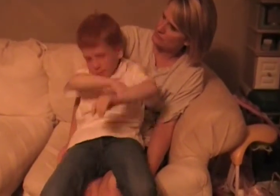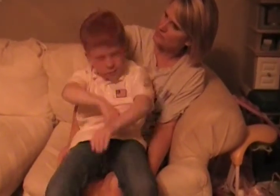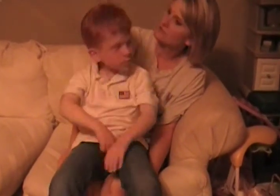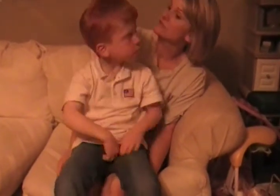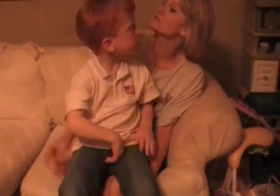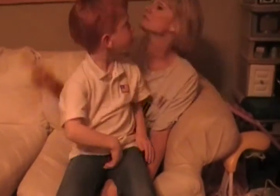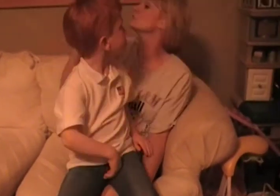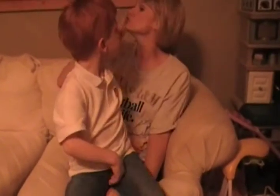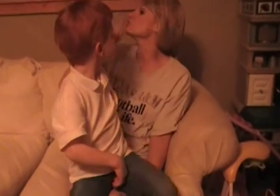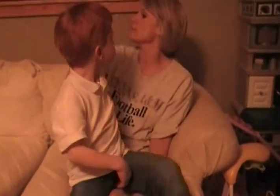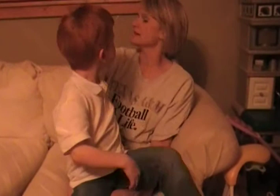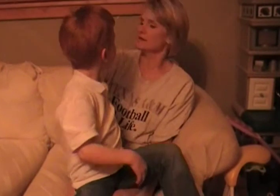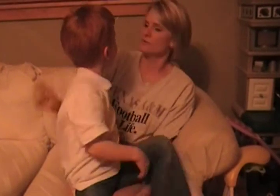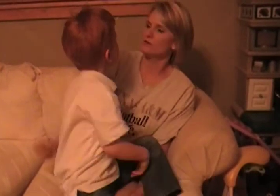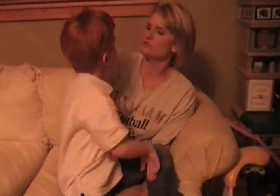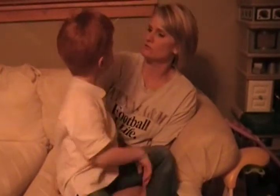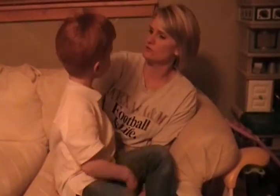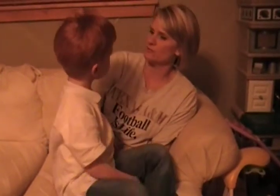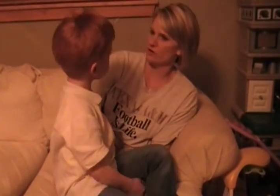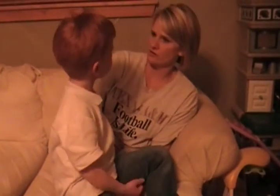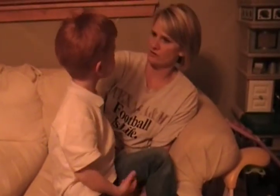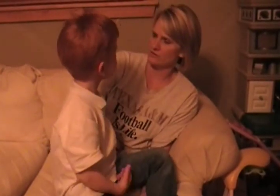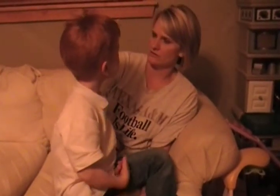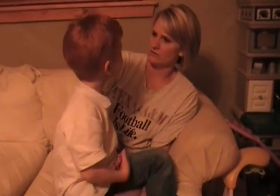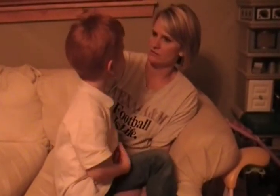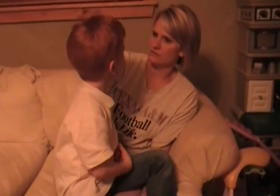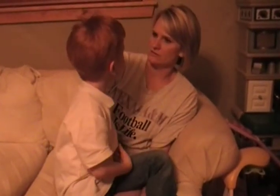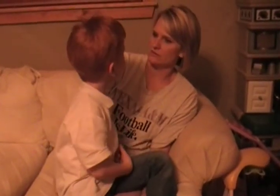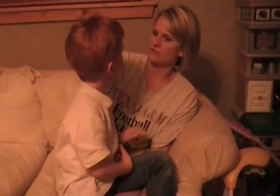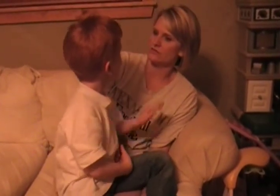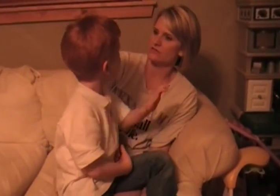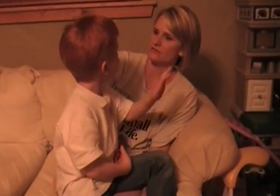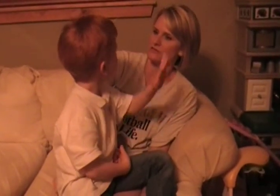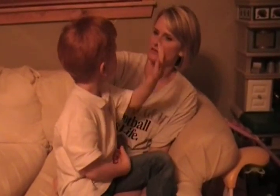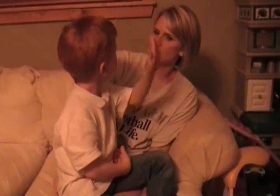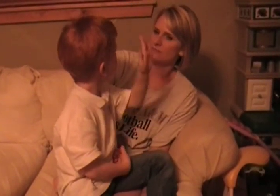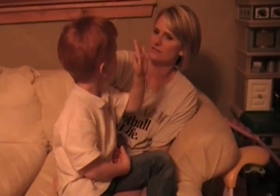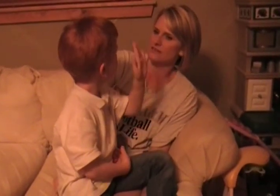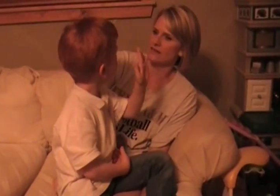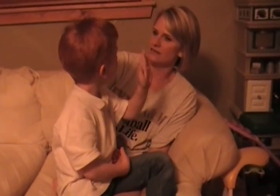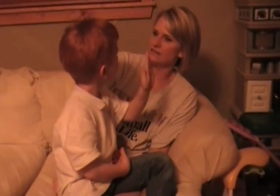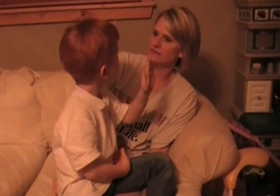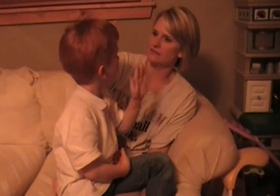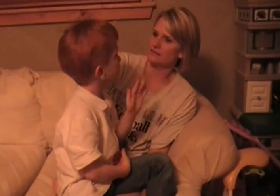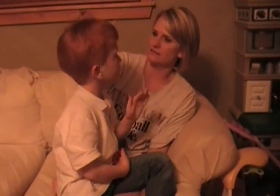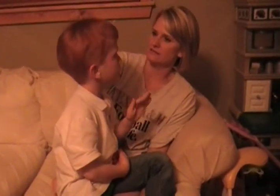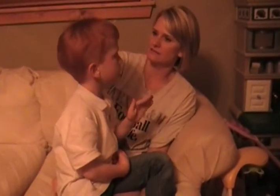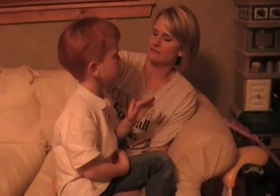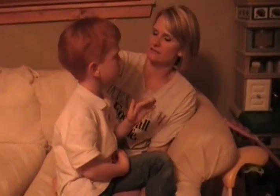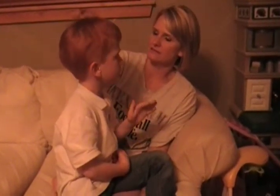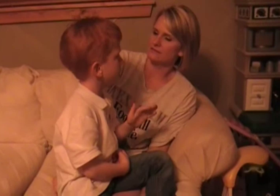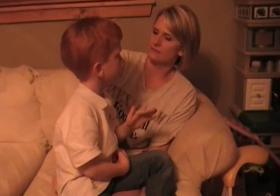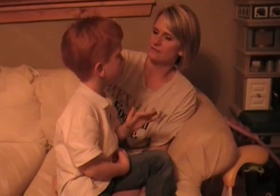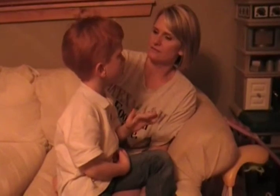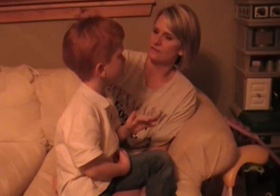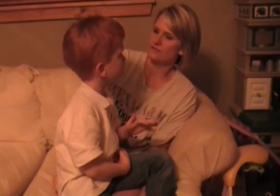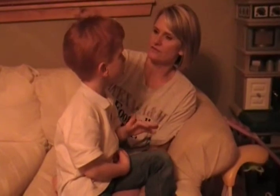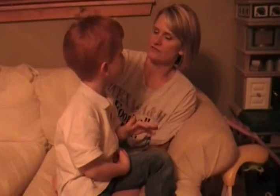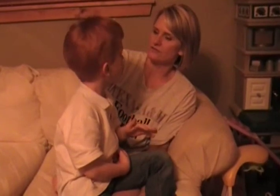Mama. What else do we do at the park? Mama. What else? We slide. What